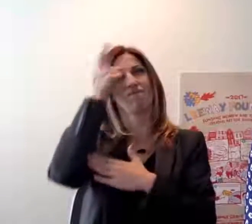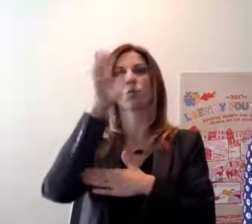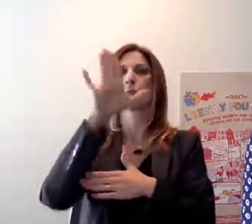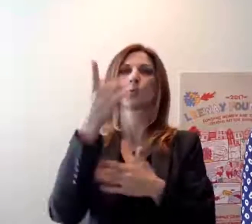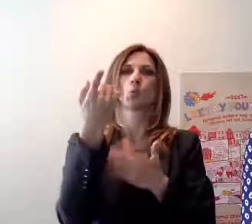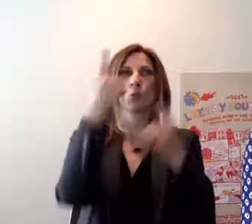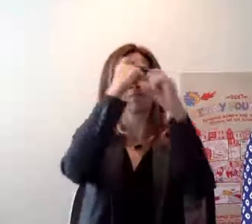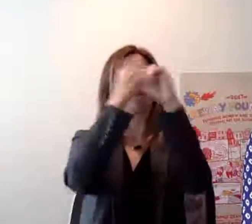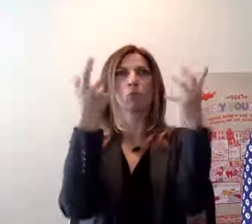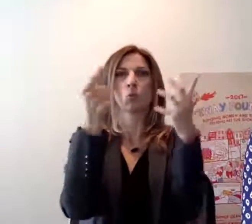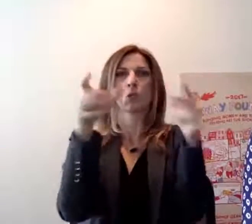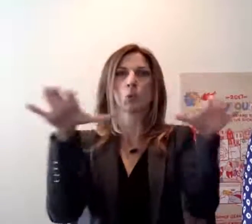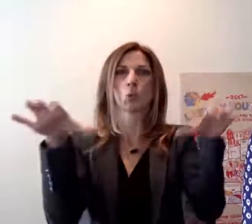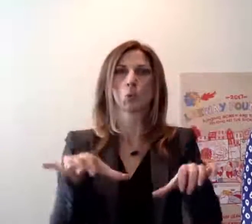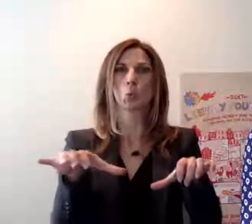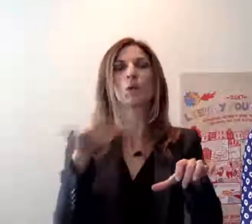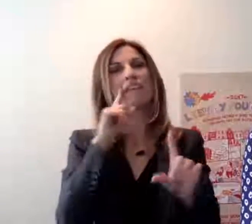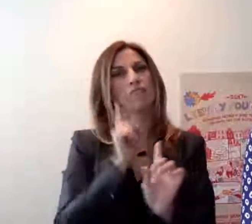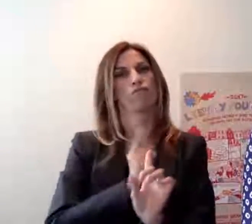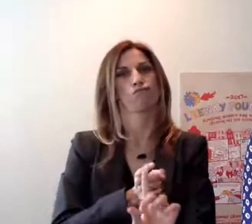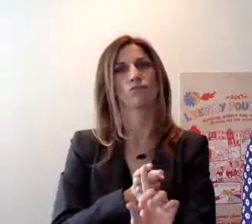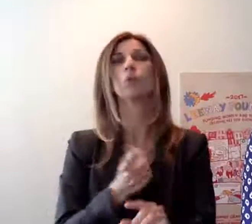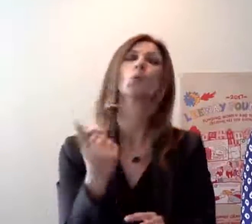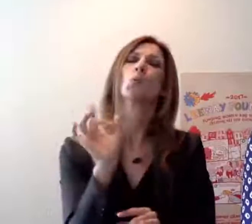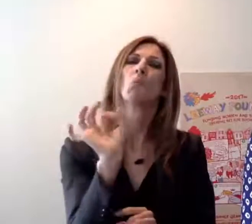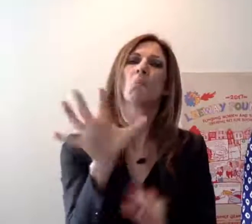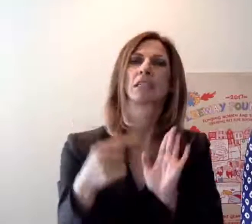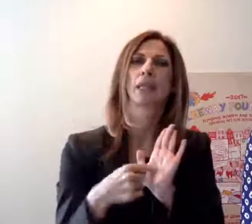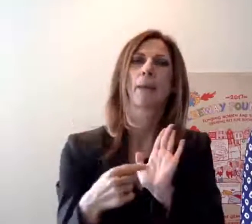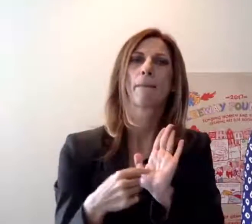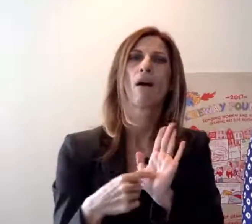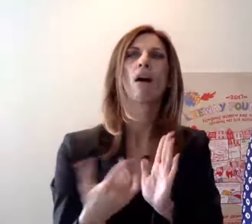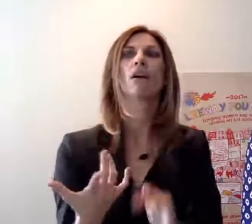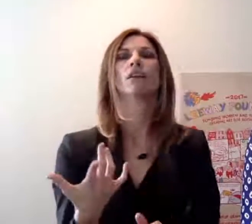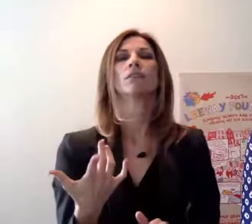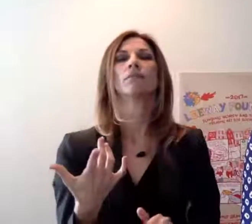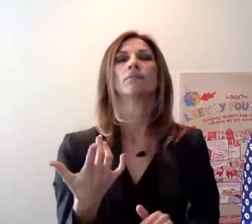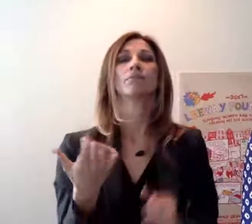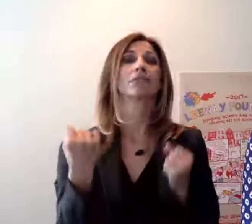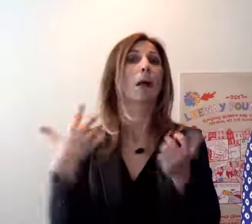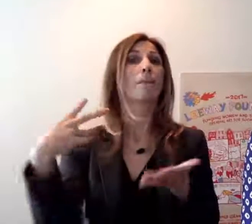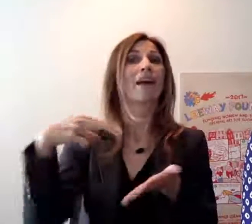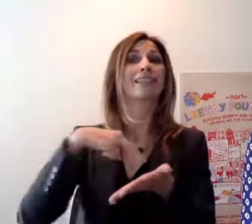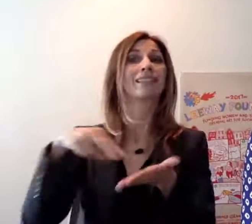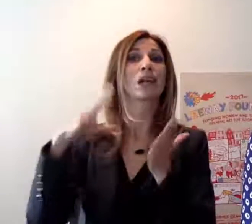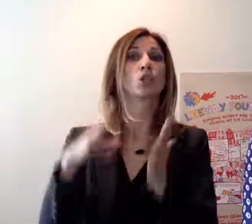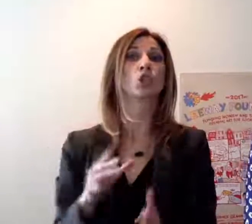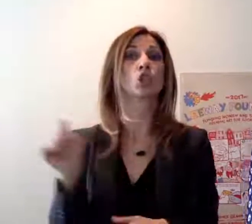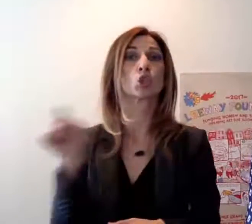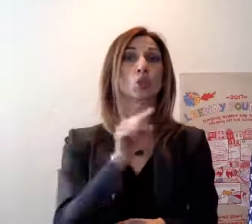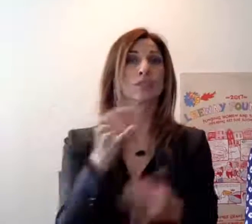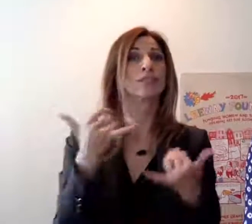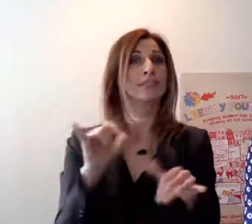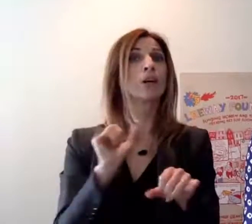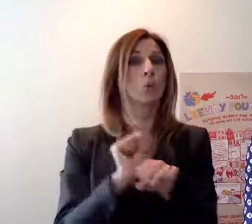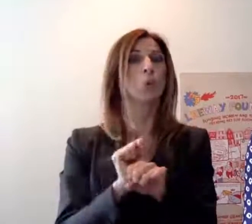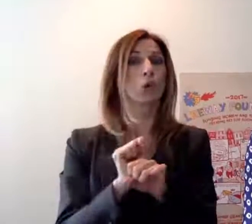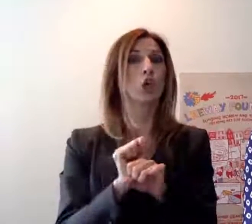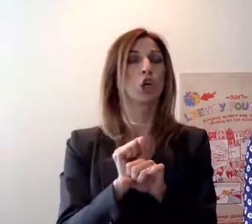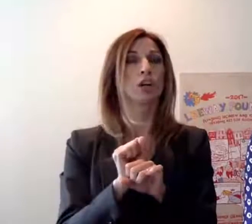you pick something more specific. And so an example I will give is that a lot of dancers, for example, still work